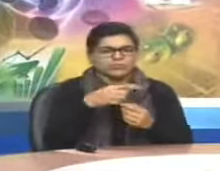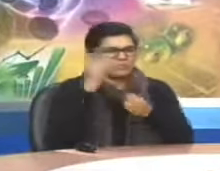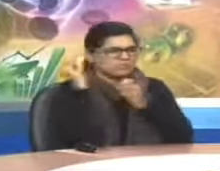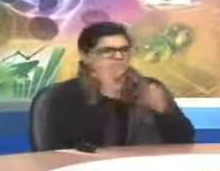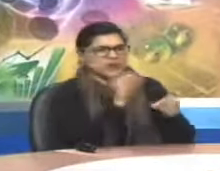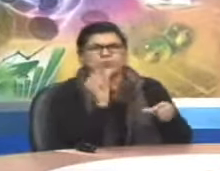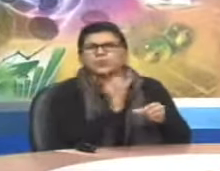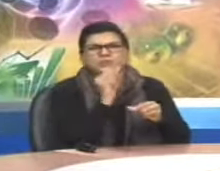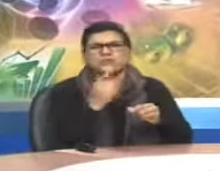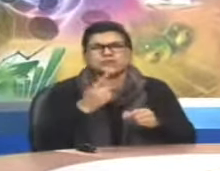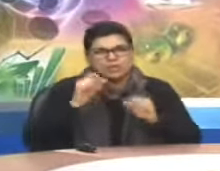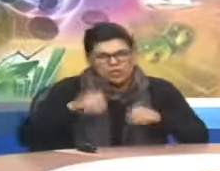be avoided.